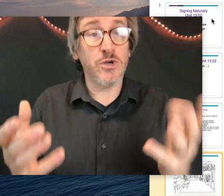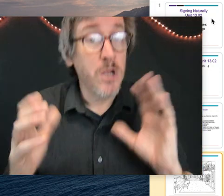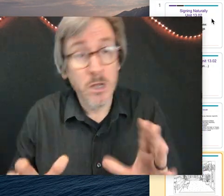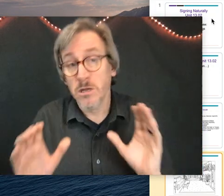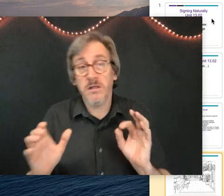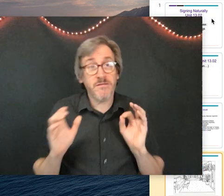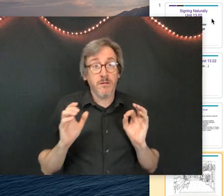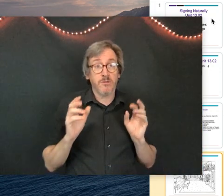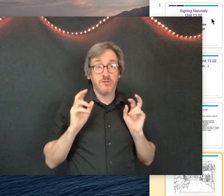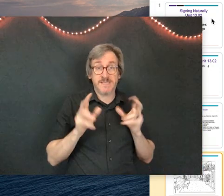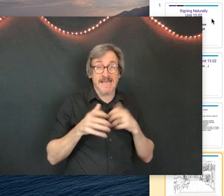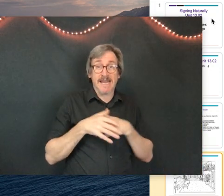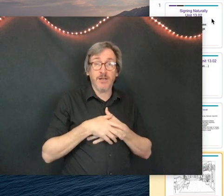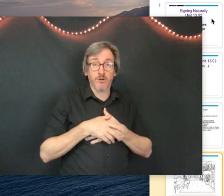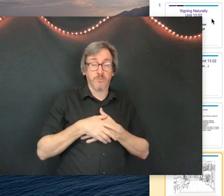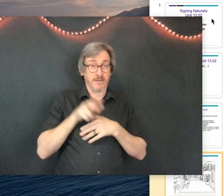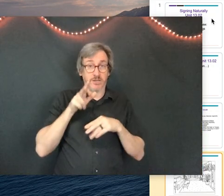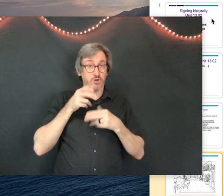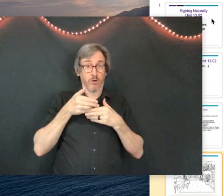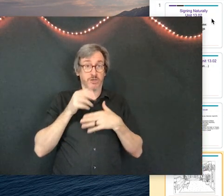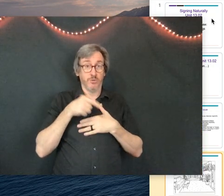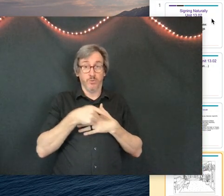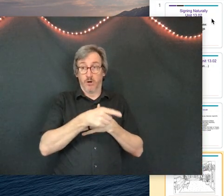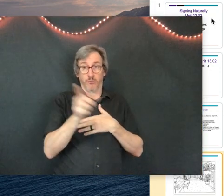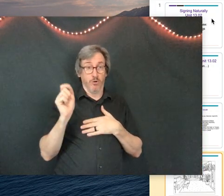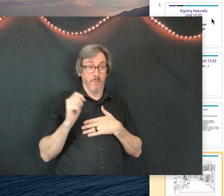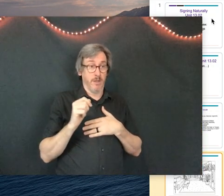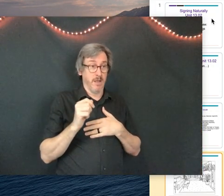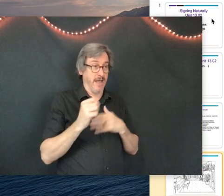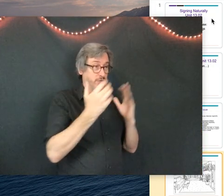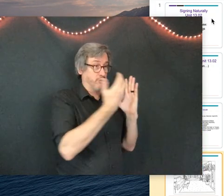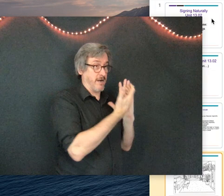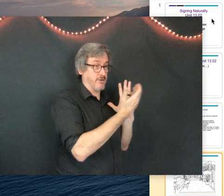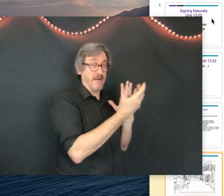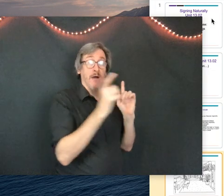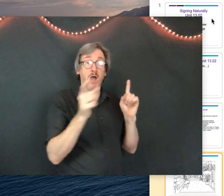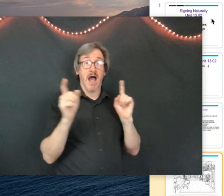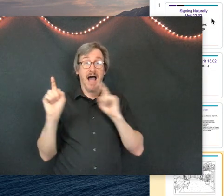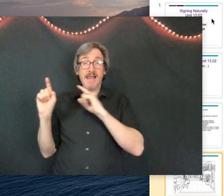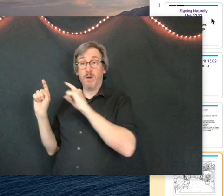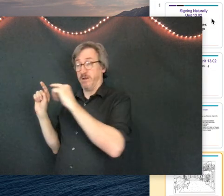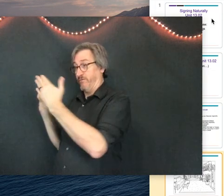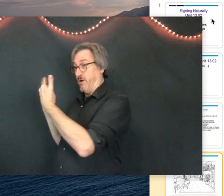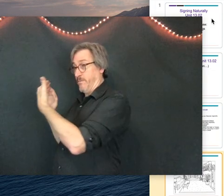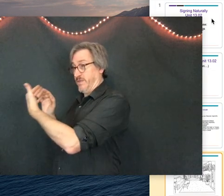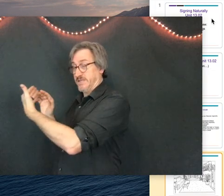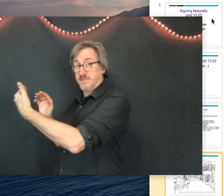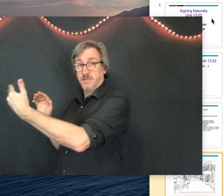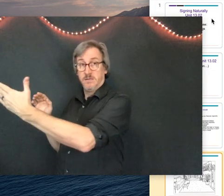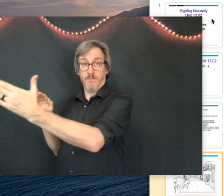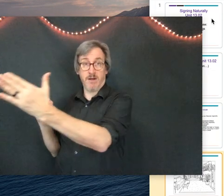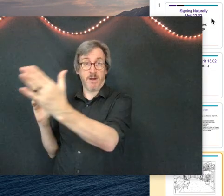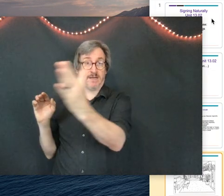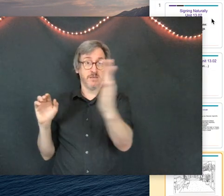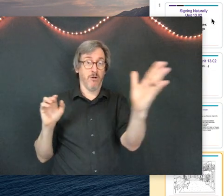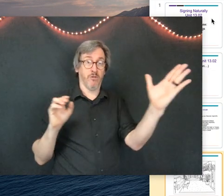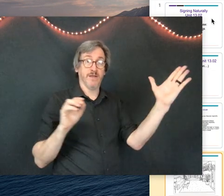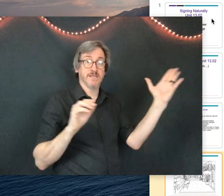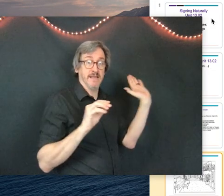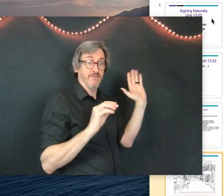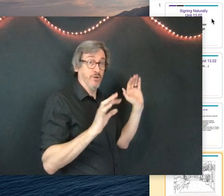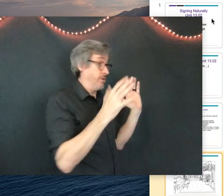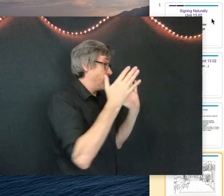so stand at the door to a room and try to draw. Now, I went from this, my right,